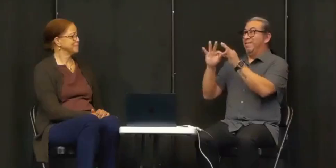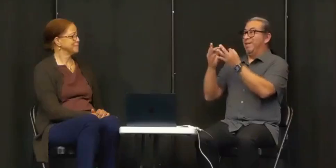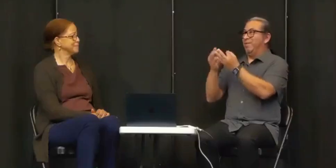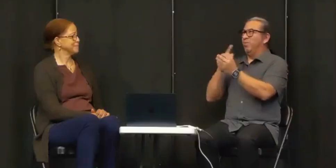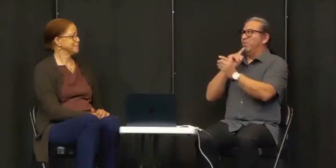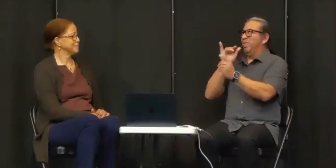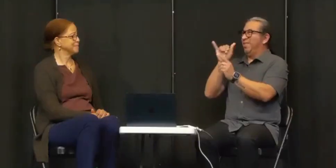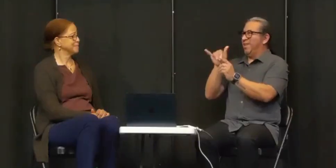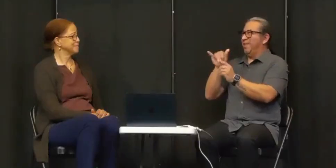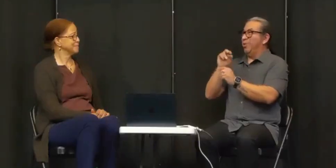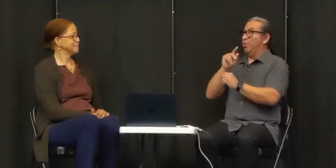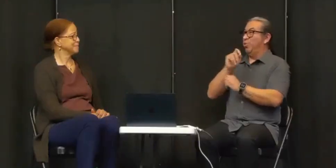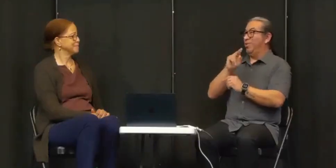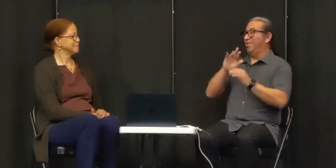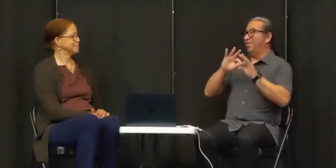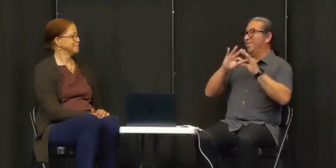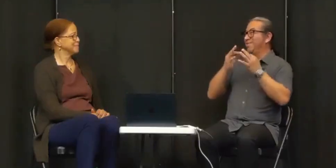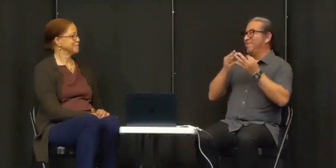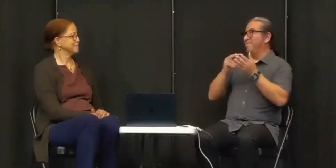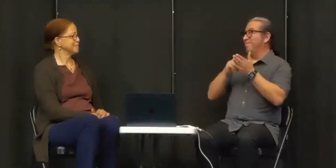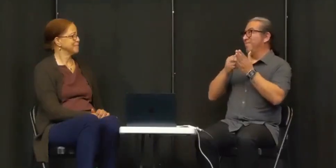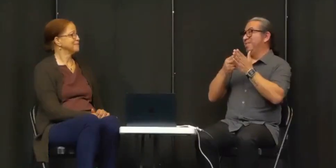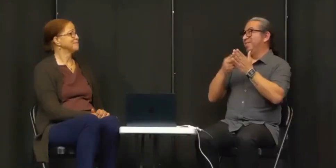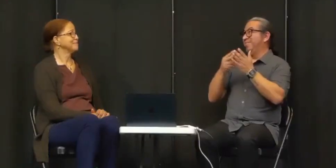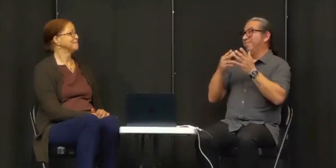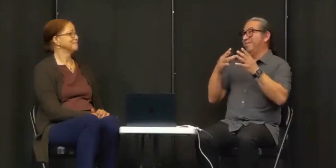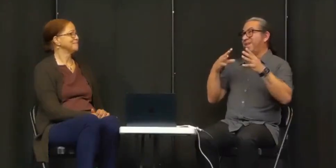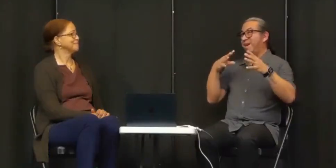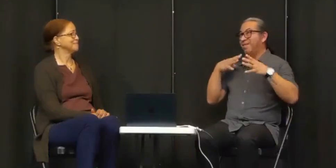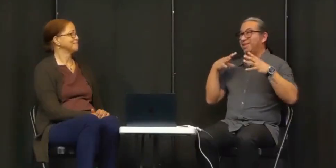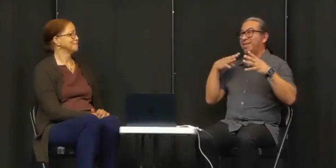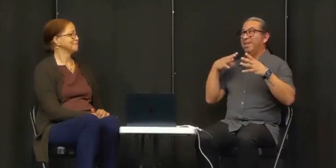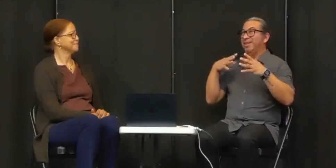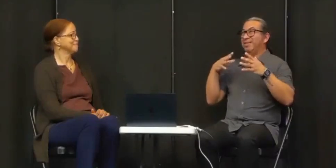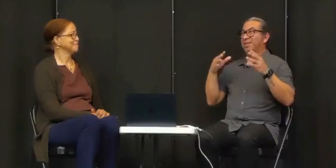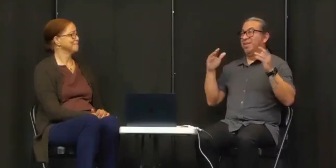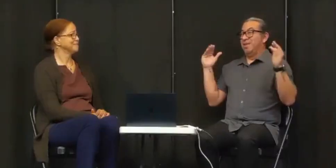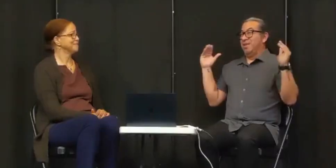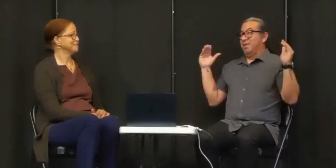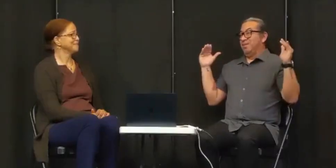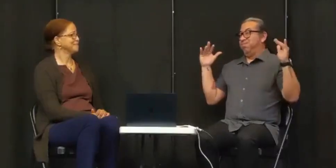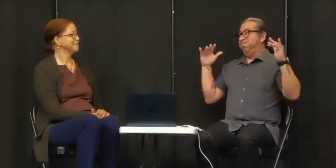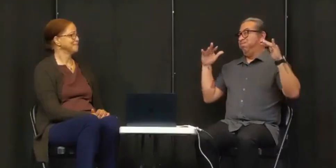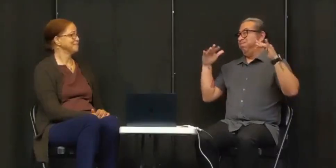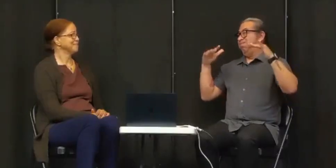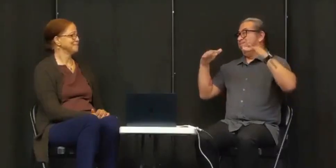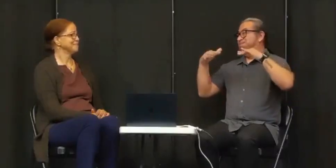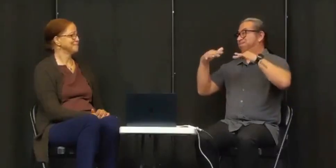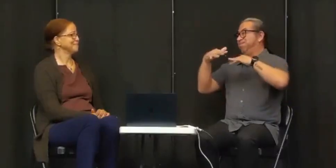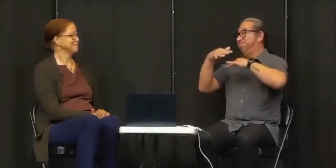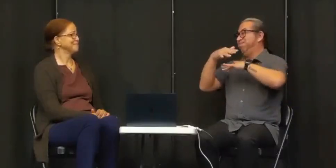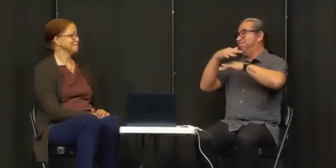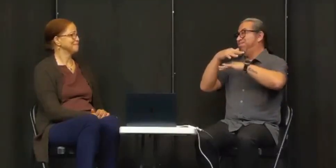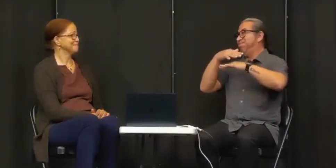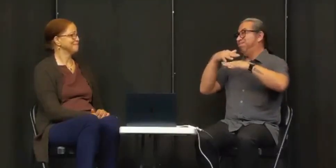cultures, larger groups of family, that versus familiar size, nuclear